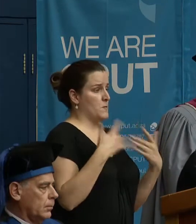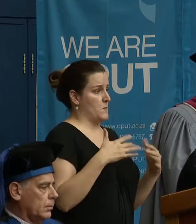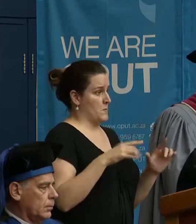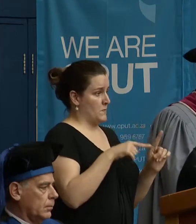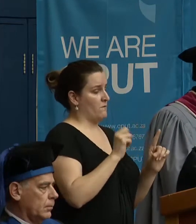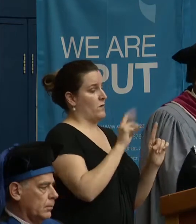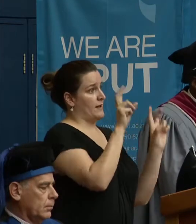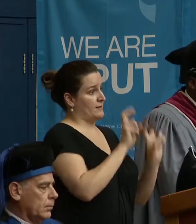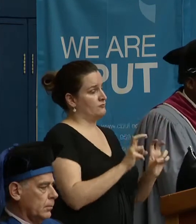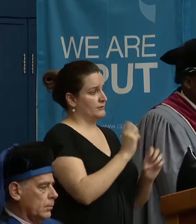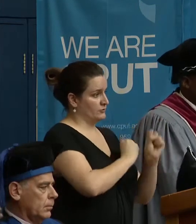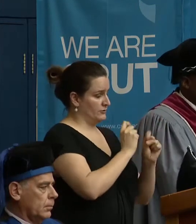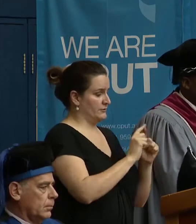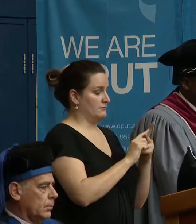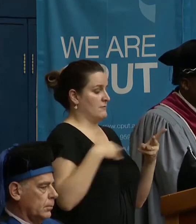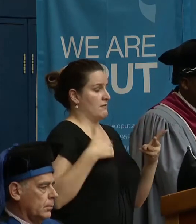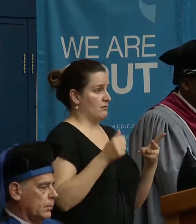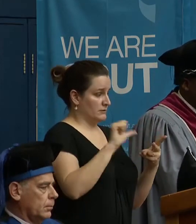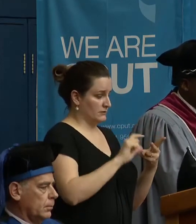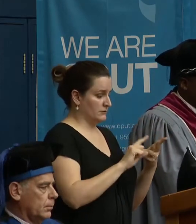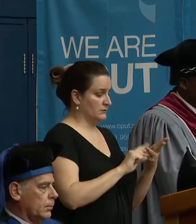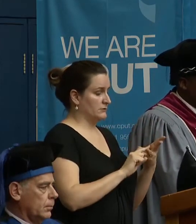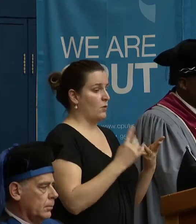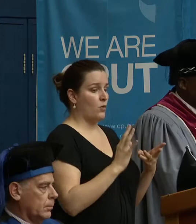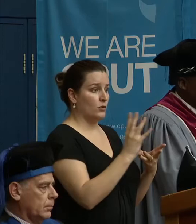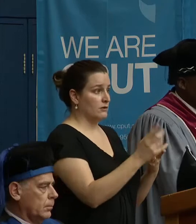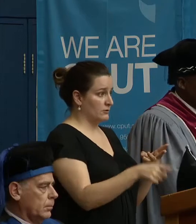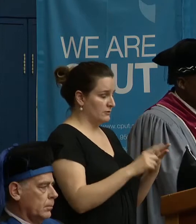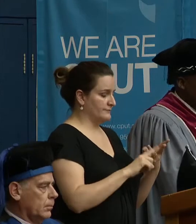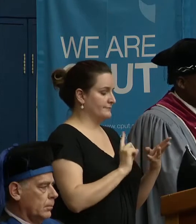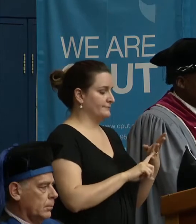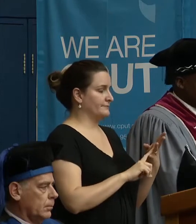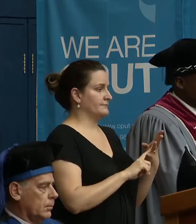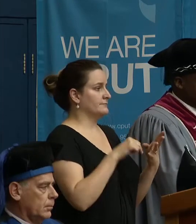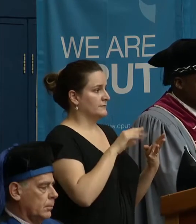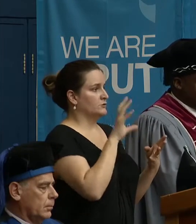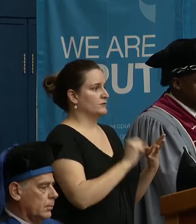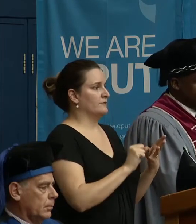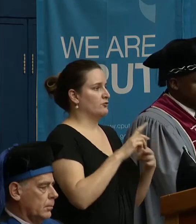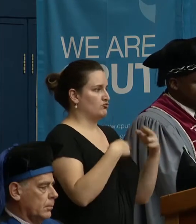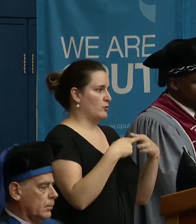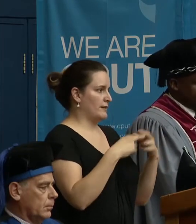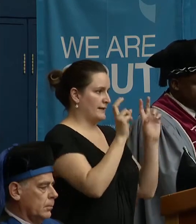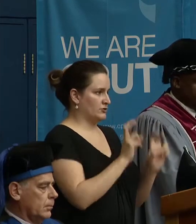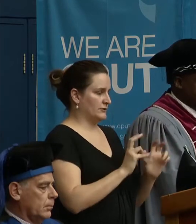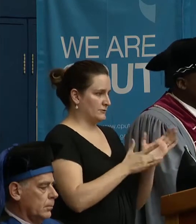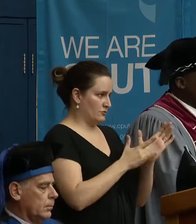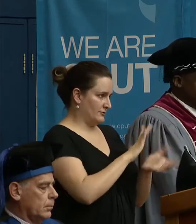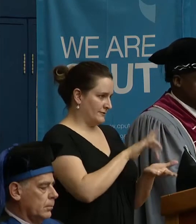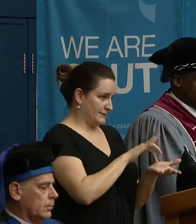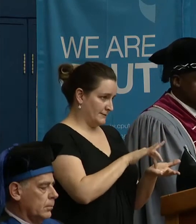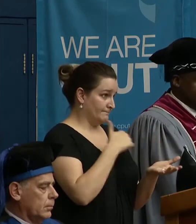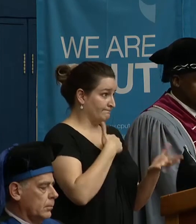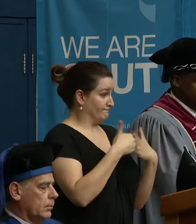electrical engineering, health sciences, horticulture, and South African Renewable Energy Technology Center,